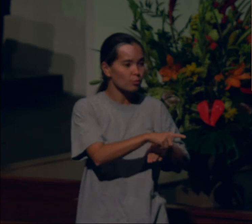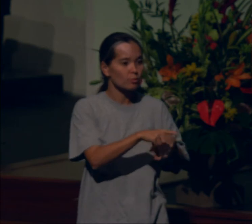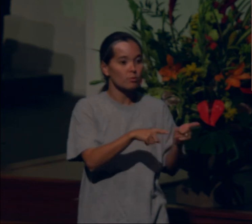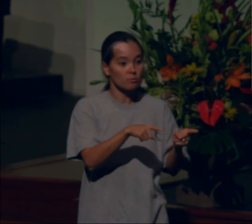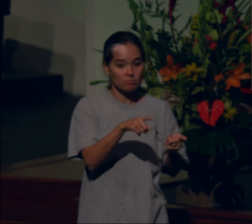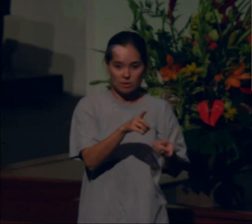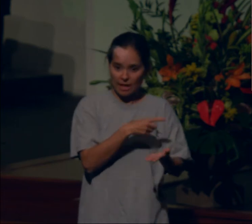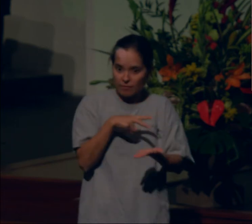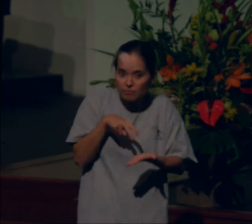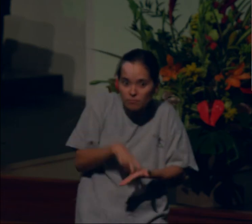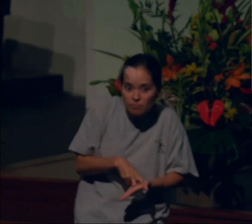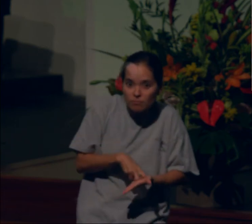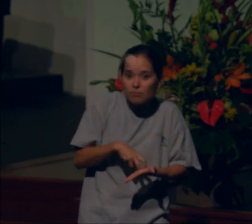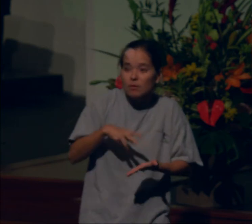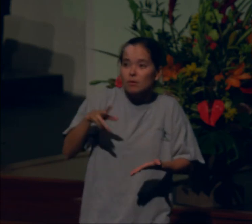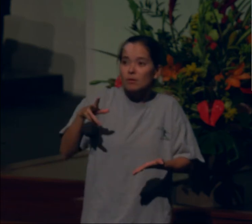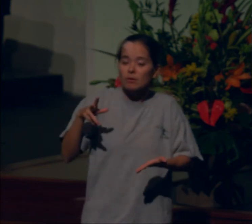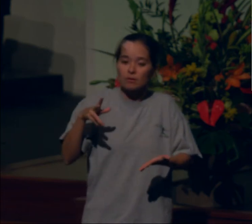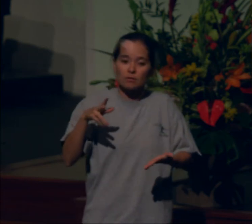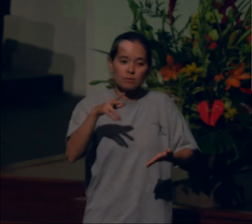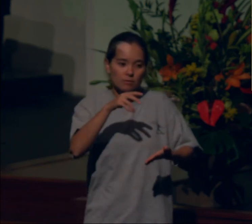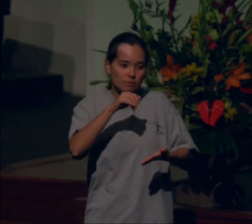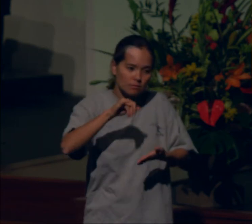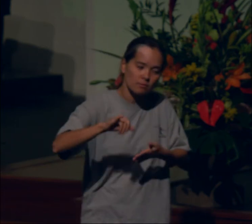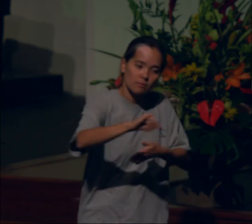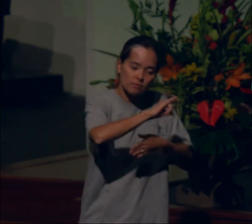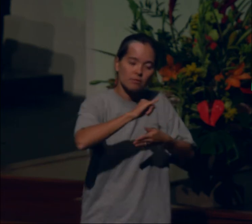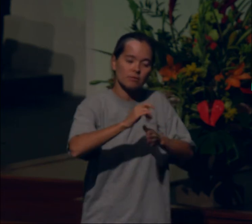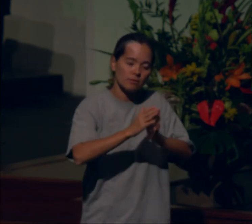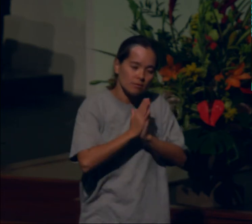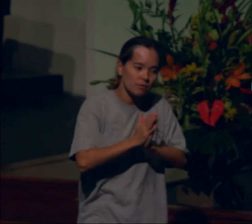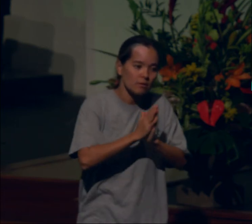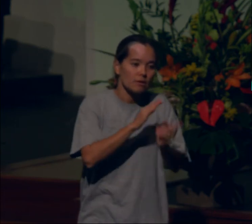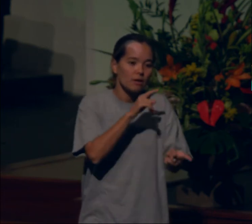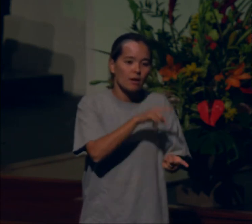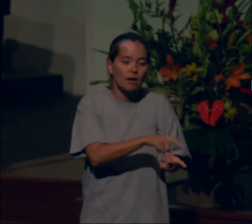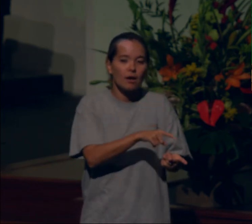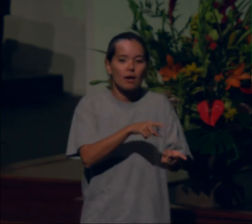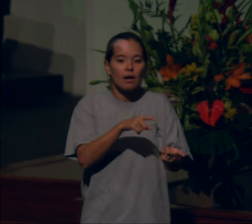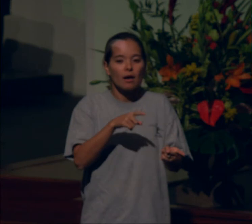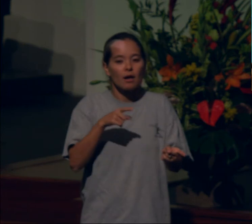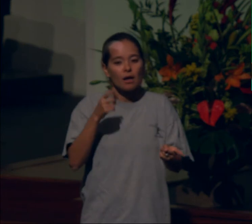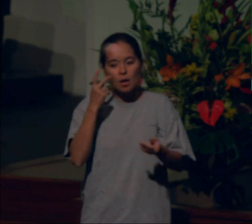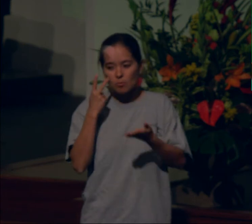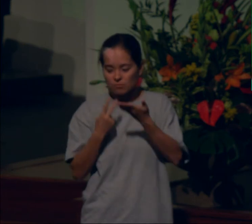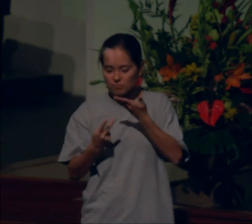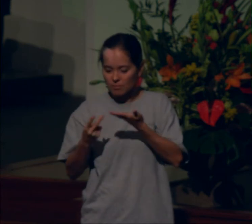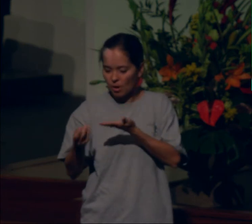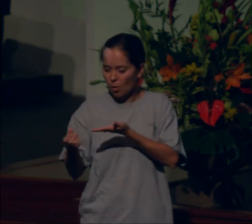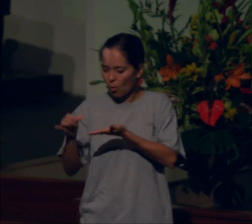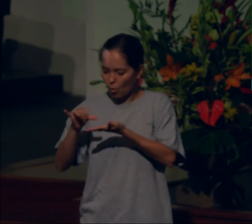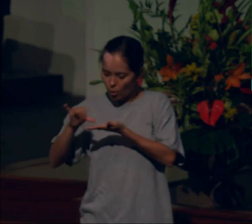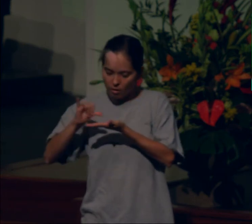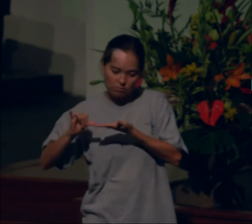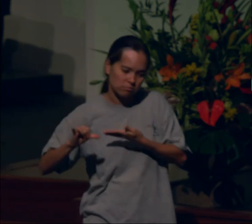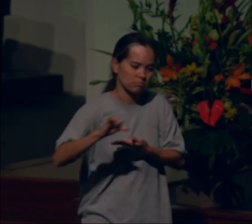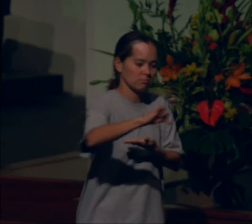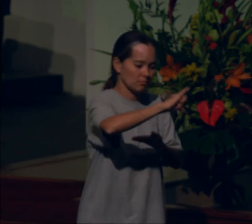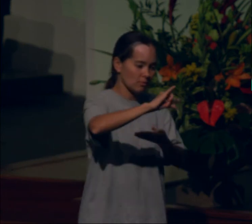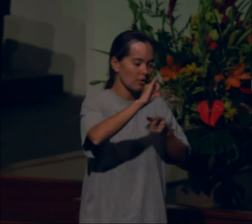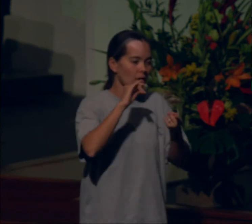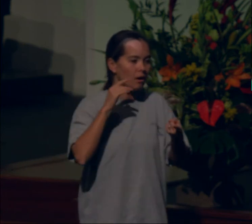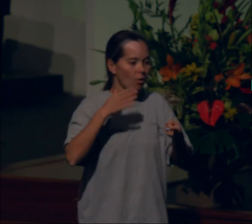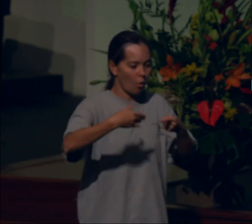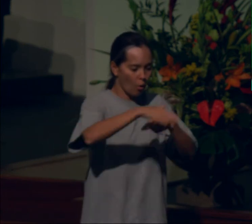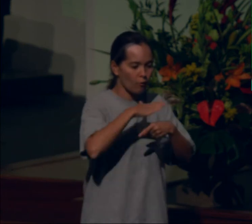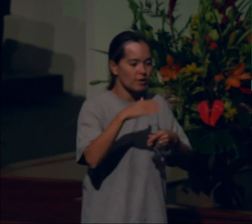knelt down, because when the man of God says kneel, you kneel. David knelt down, and the man of God poured out a horn of oil, and the prophet Samuel poured